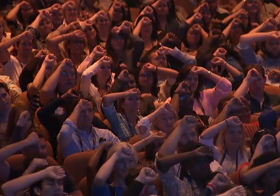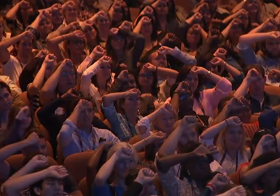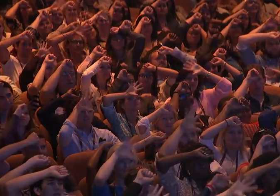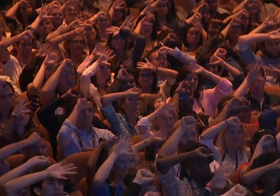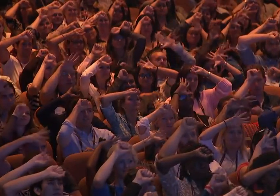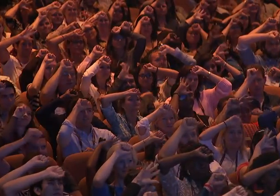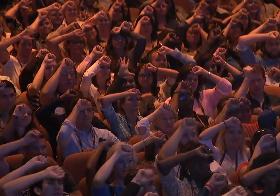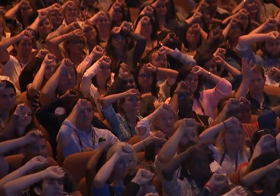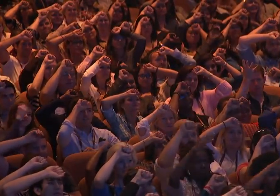Fall in love,